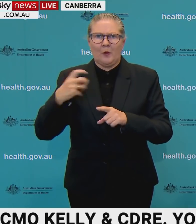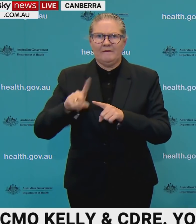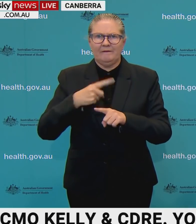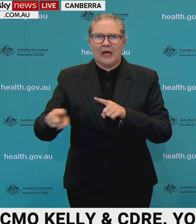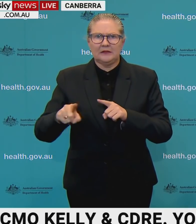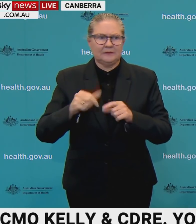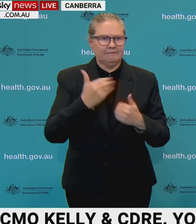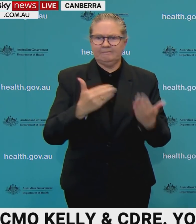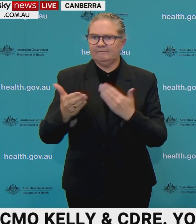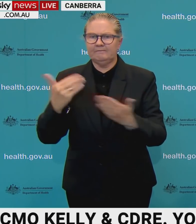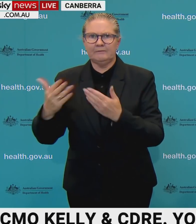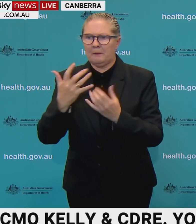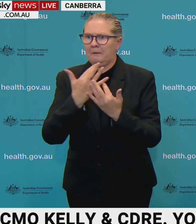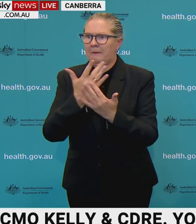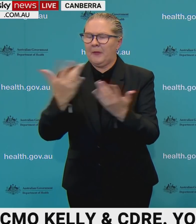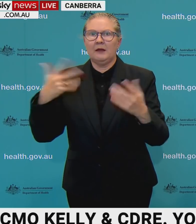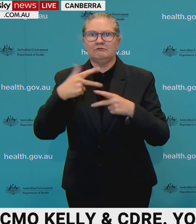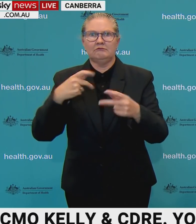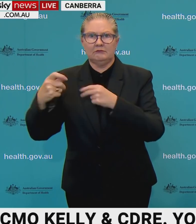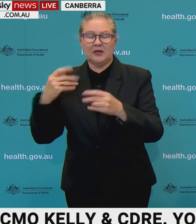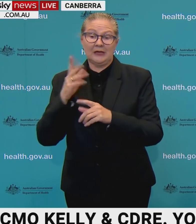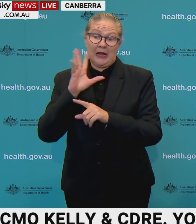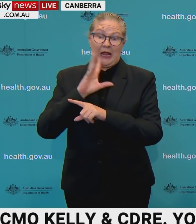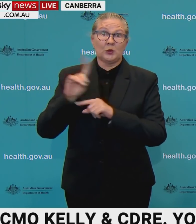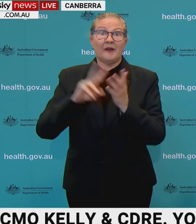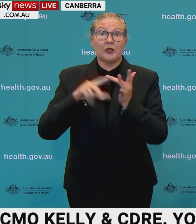vaccination. Within Victoria last week,